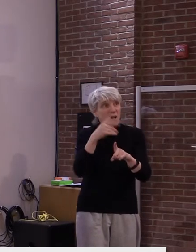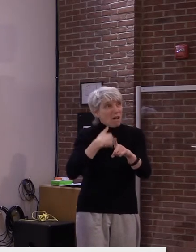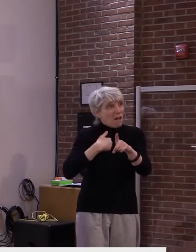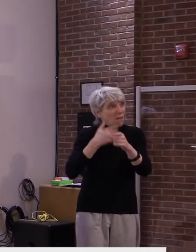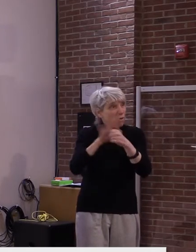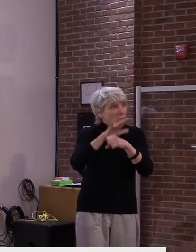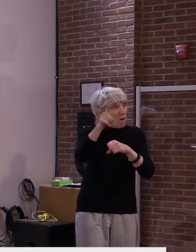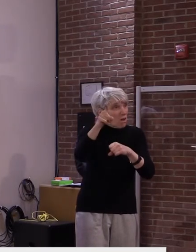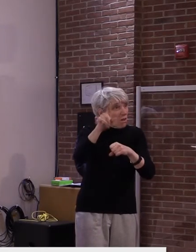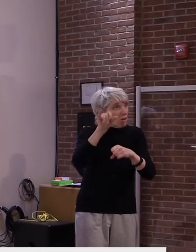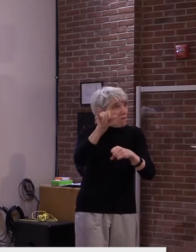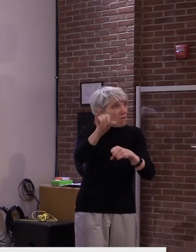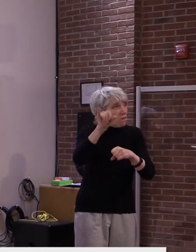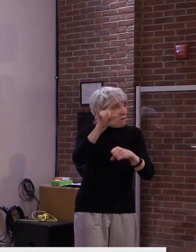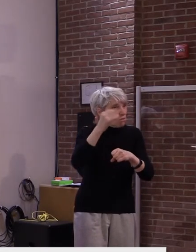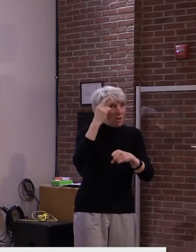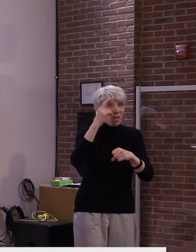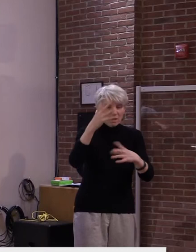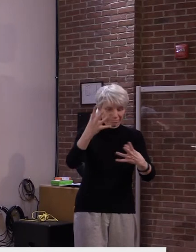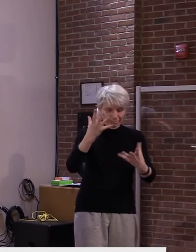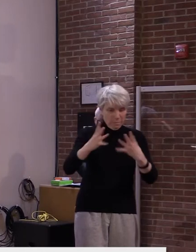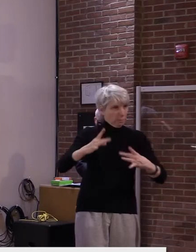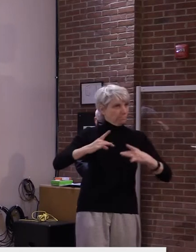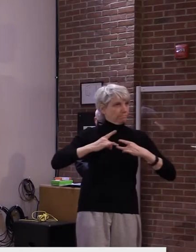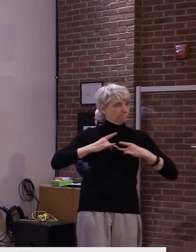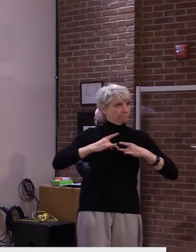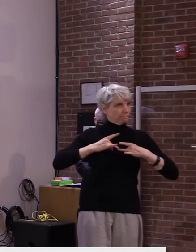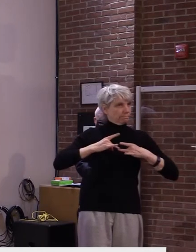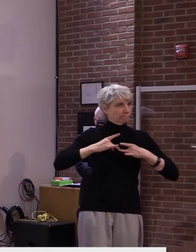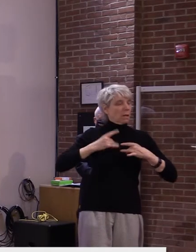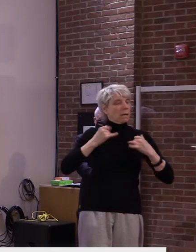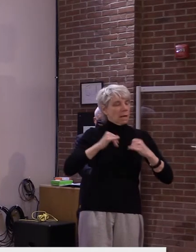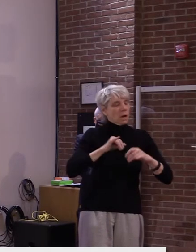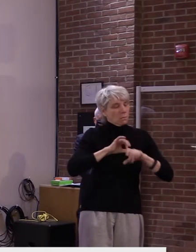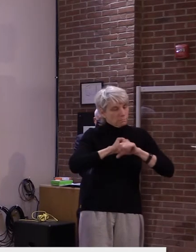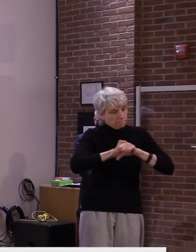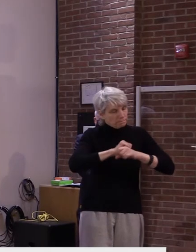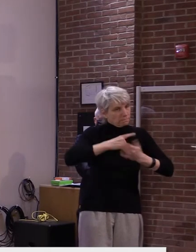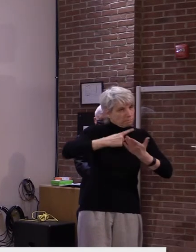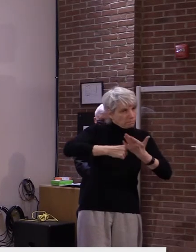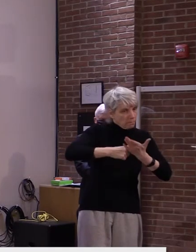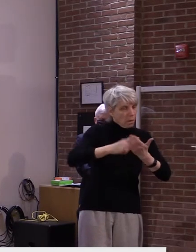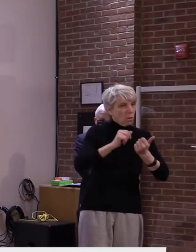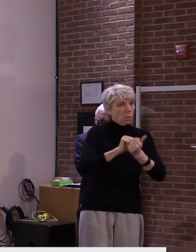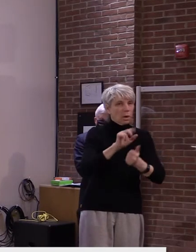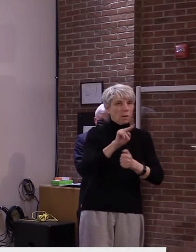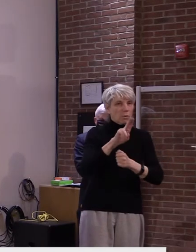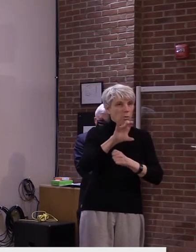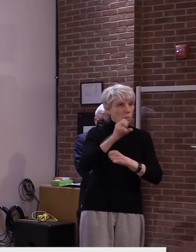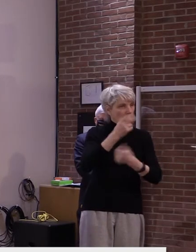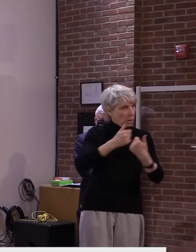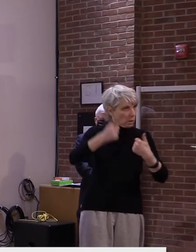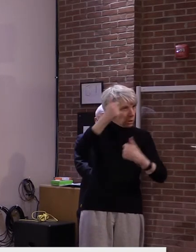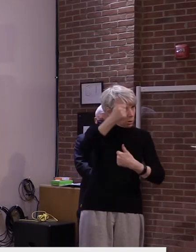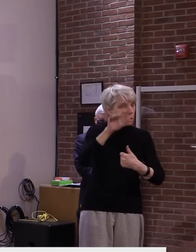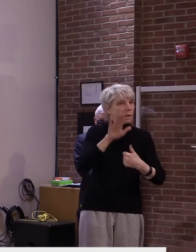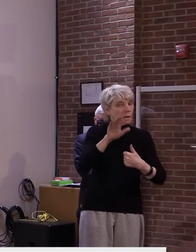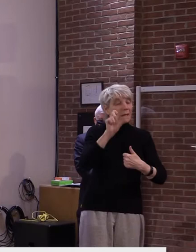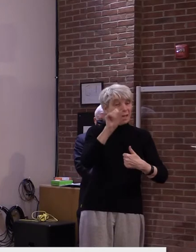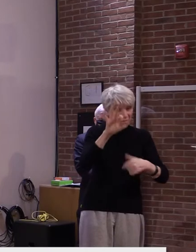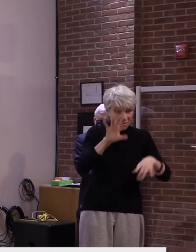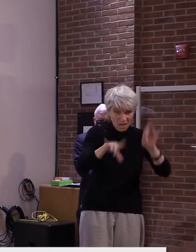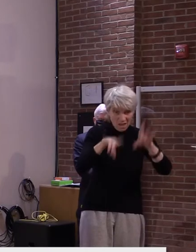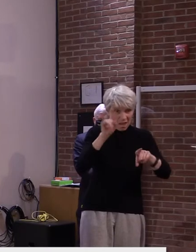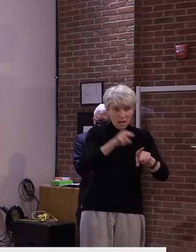are working very closely with Norwich to refine testing protocols, especially for close contacts, on top of